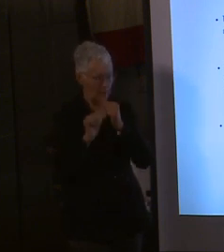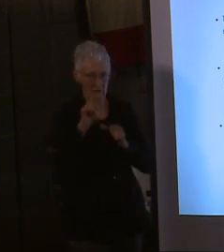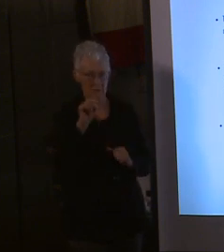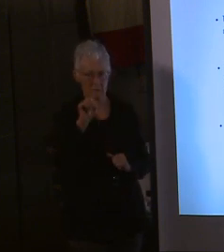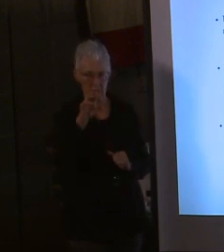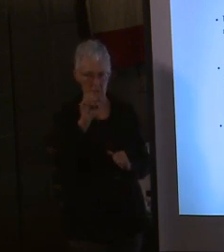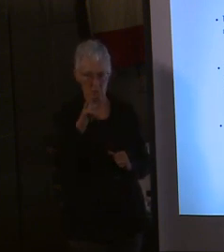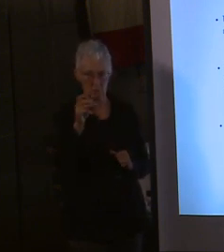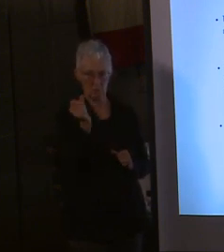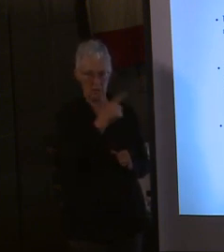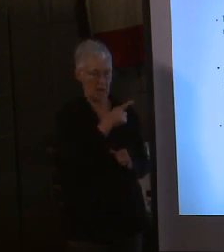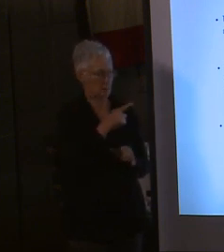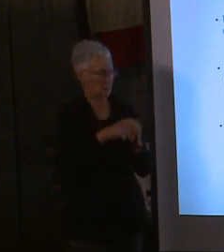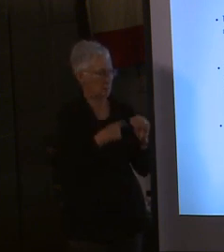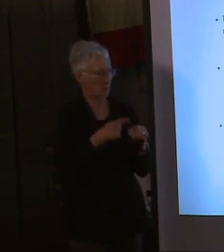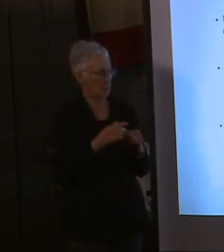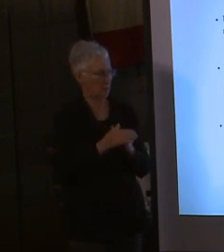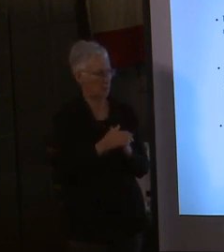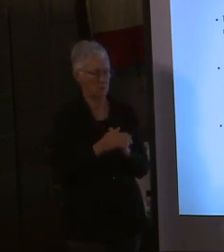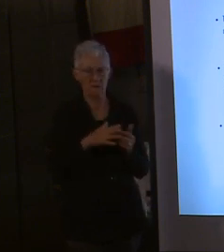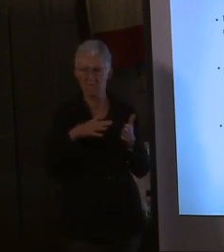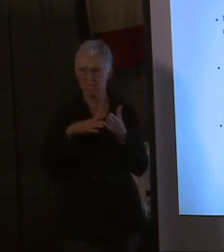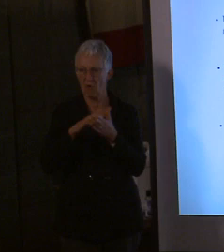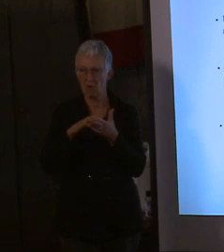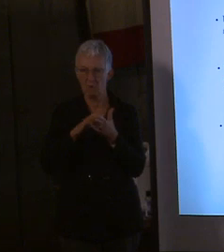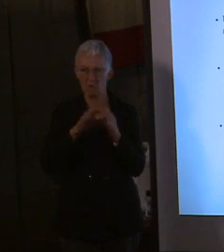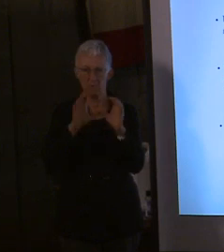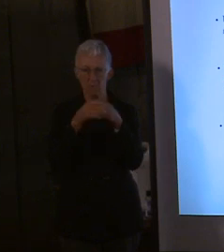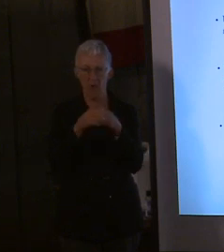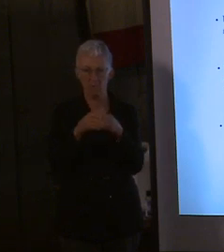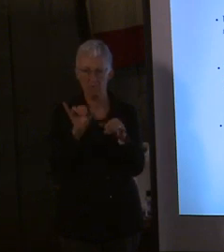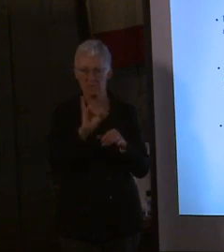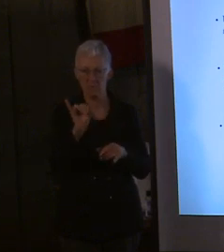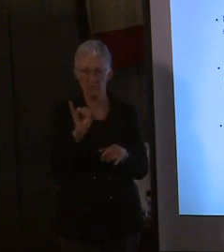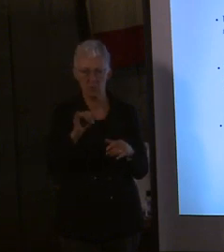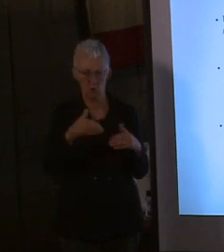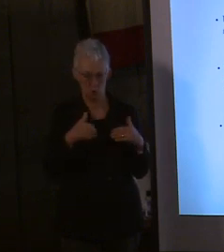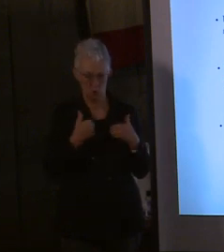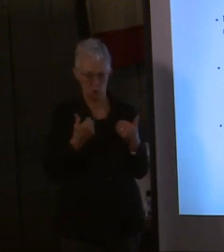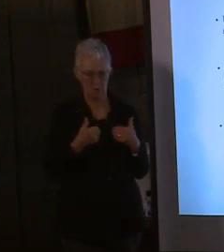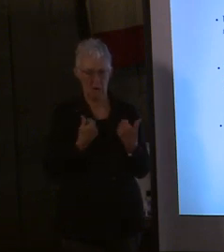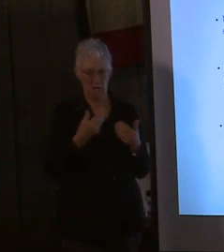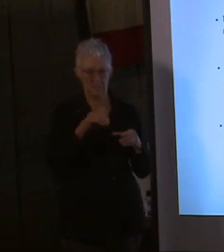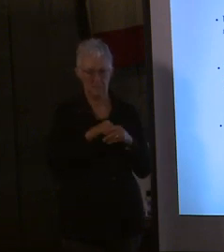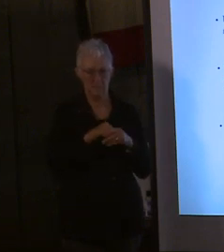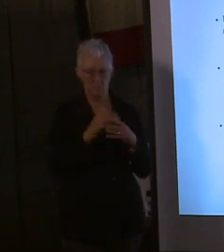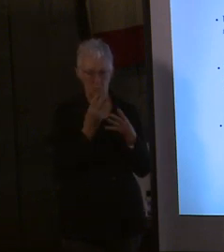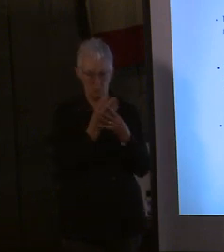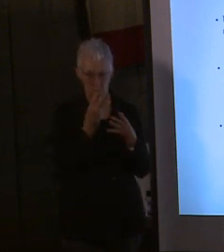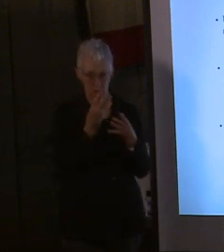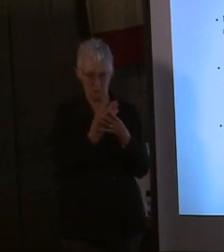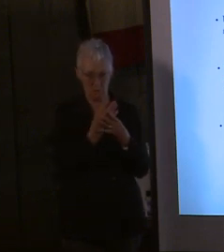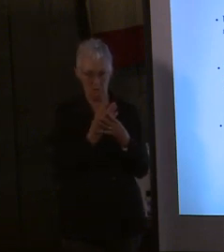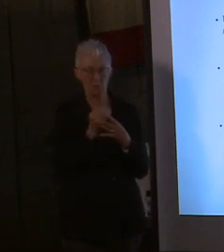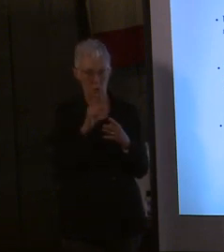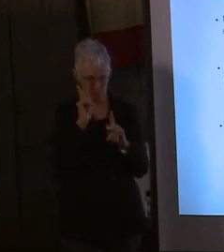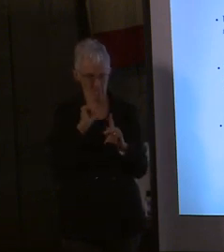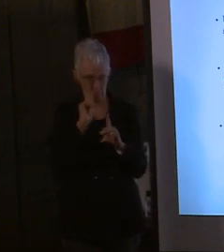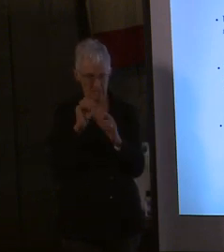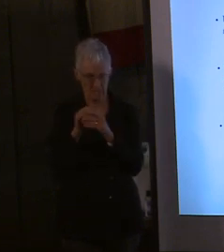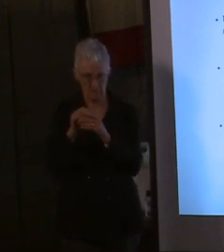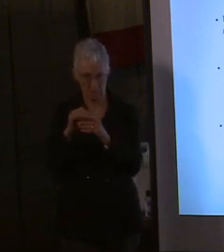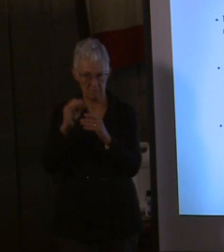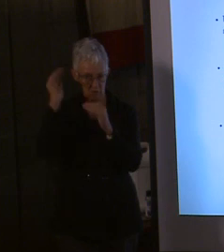Andrew asked me about vulnerable populations, such as juveniles and those persons that are in corrections, if I'm not